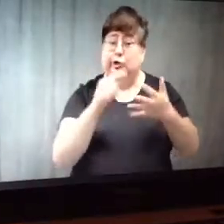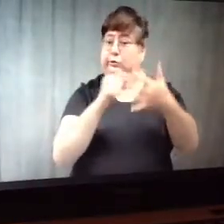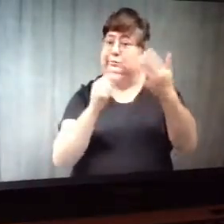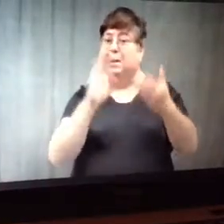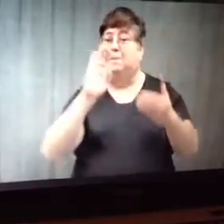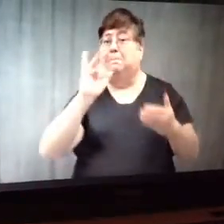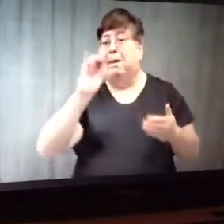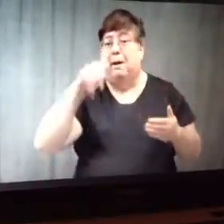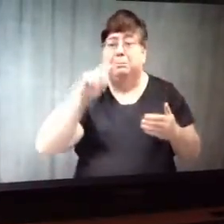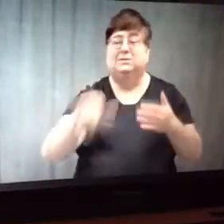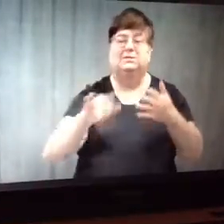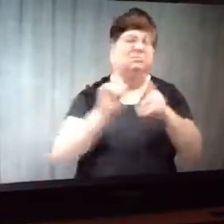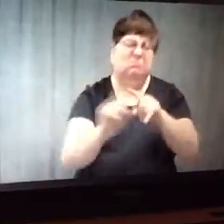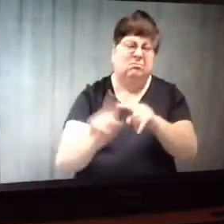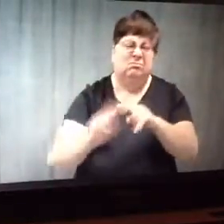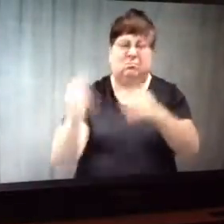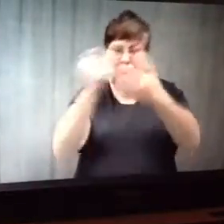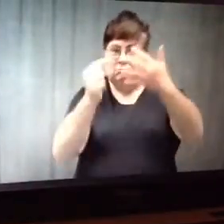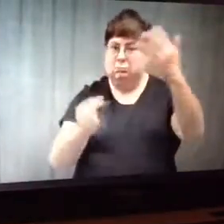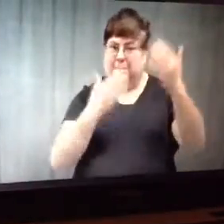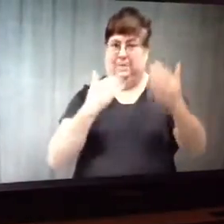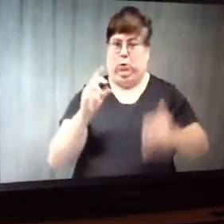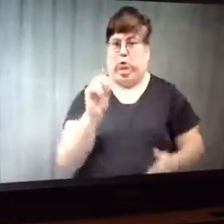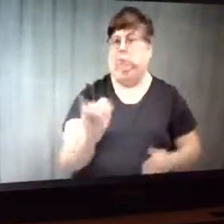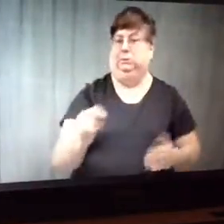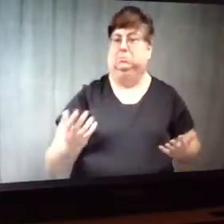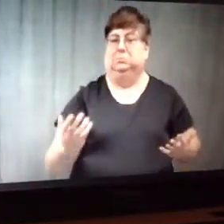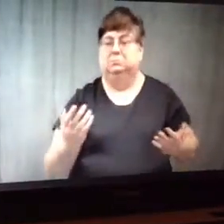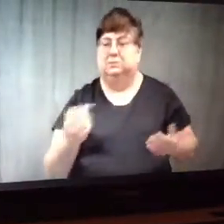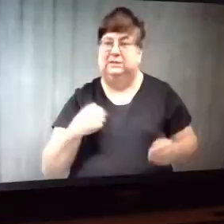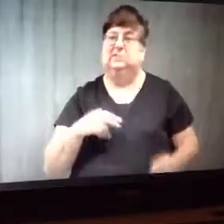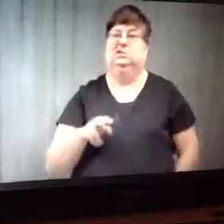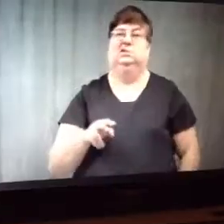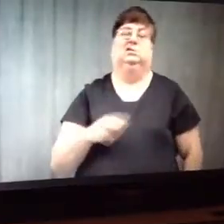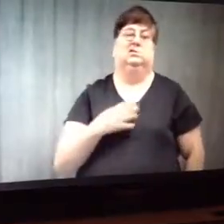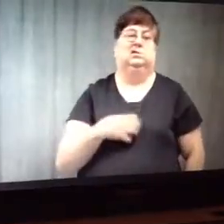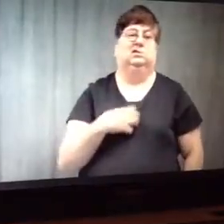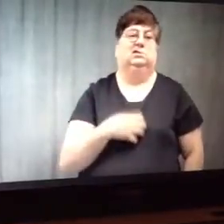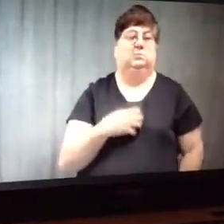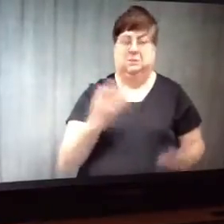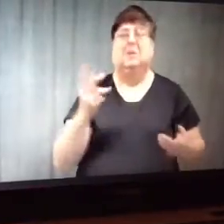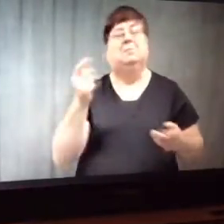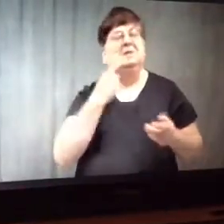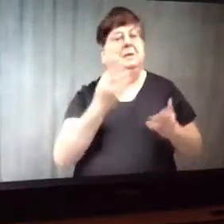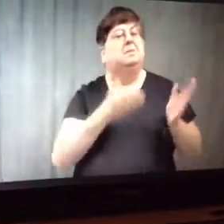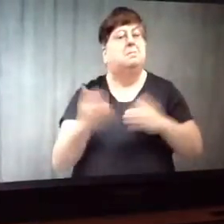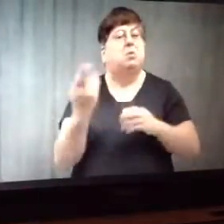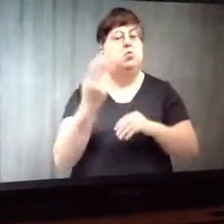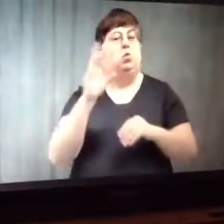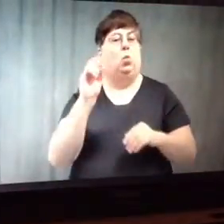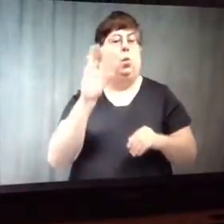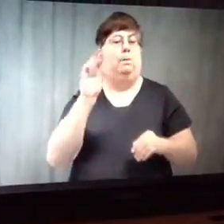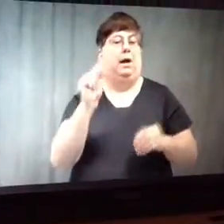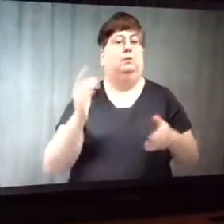The doctor decided to go ahead and just do this surgery, just make sure that I'm okay and make sure it's not cancer or